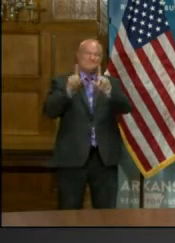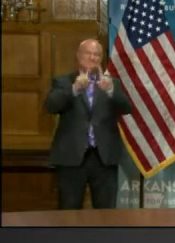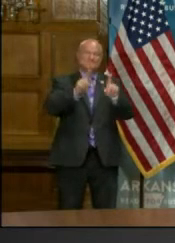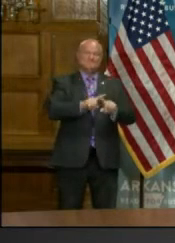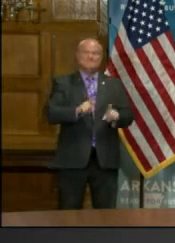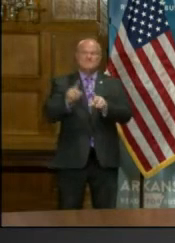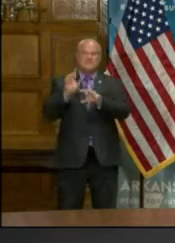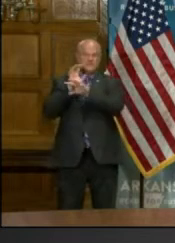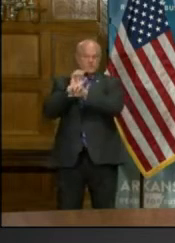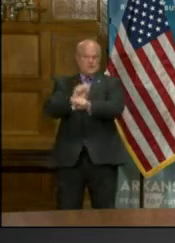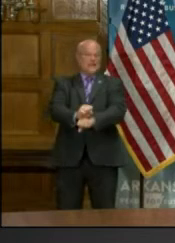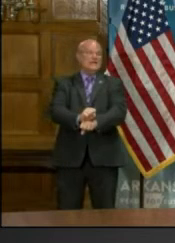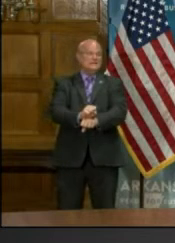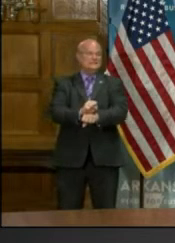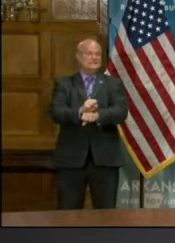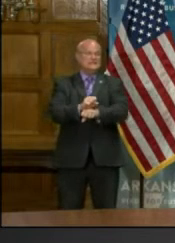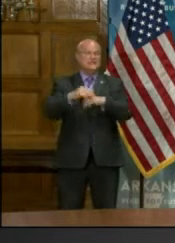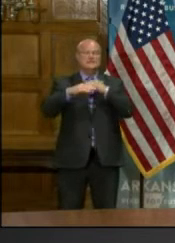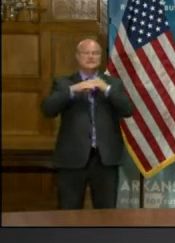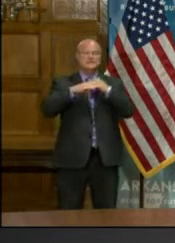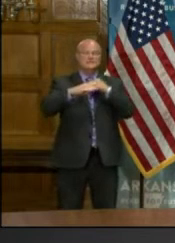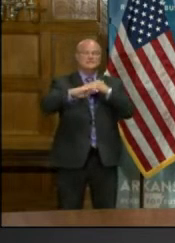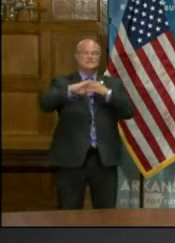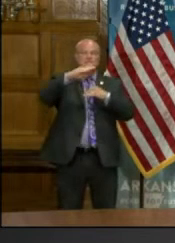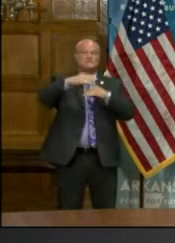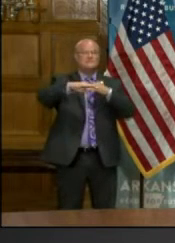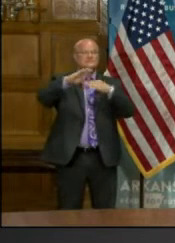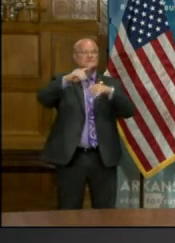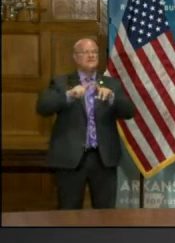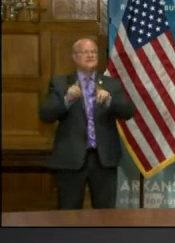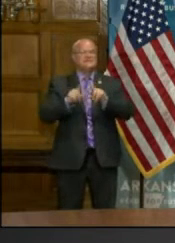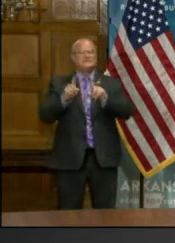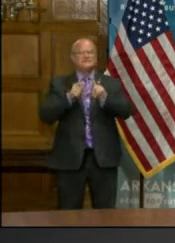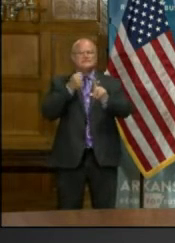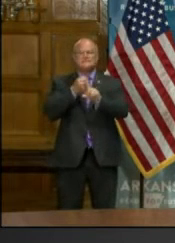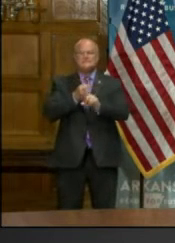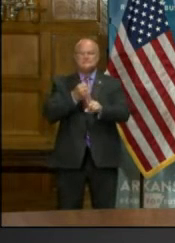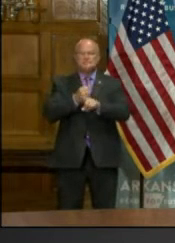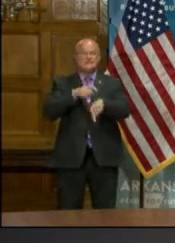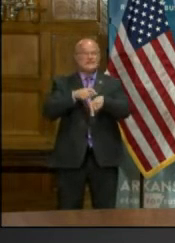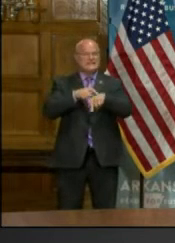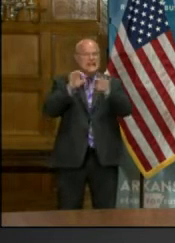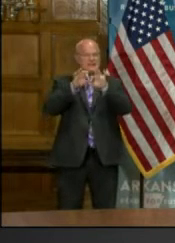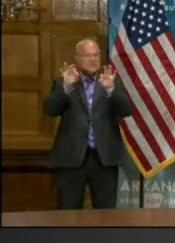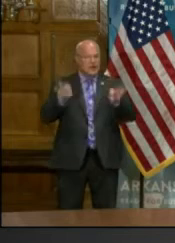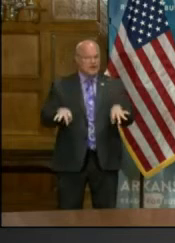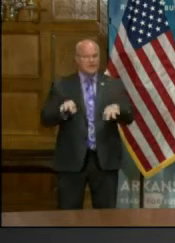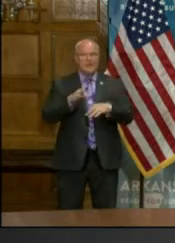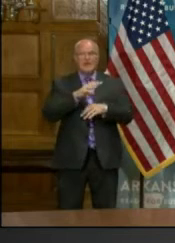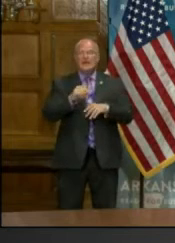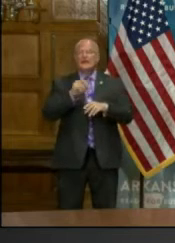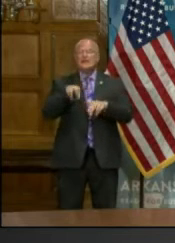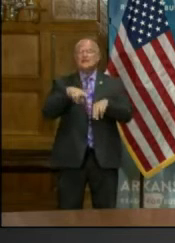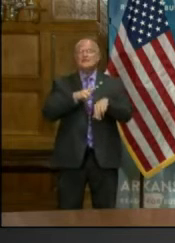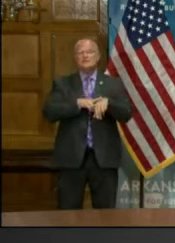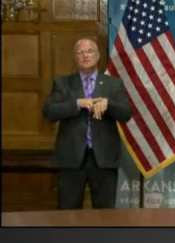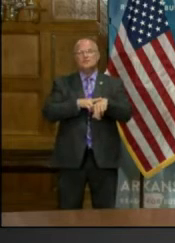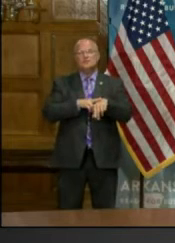different trend line, a different epidemic, a different time frame, and of